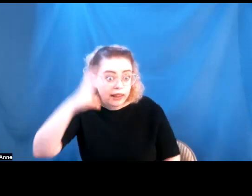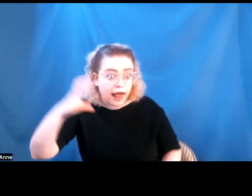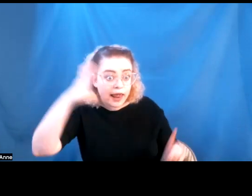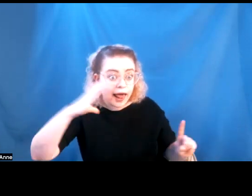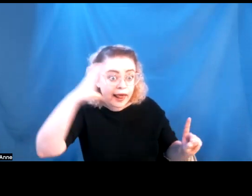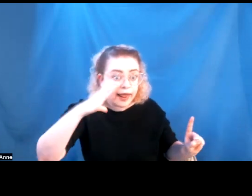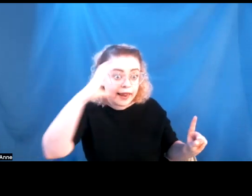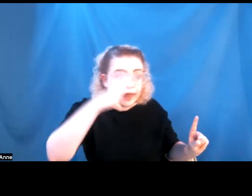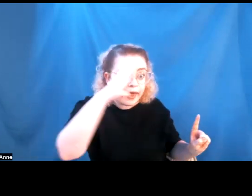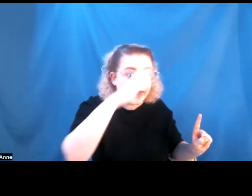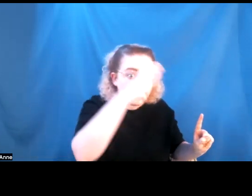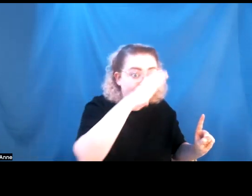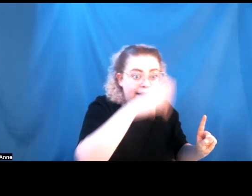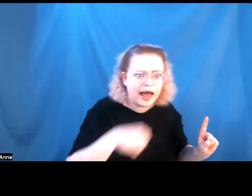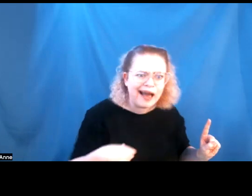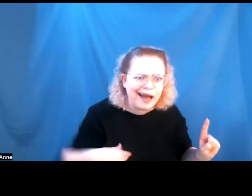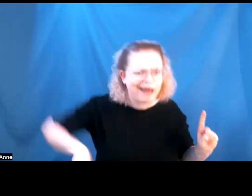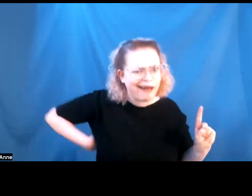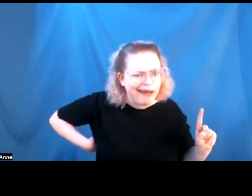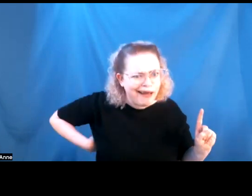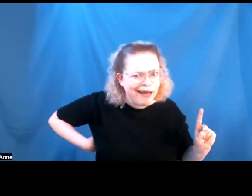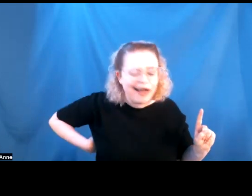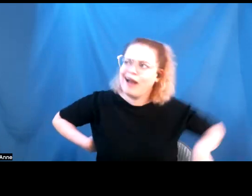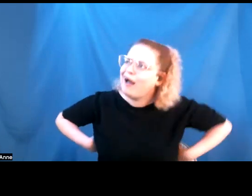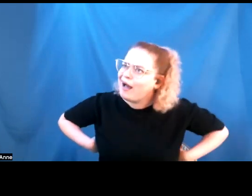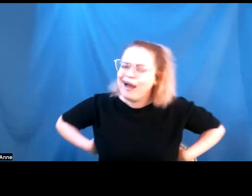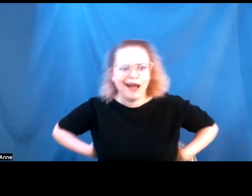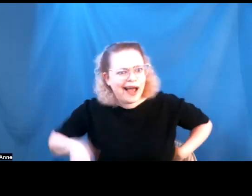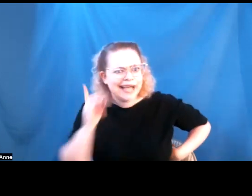Through finding, she must be.